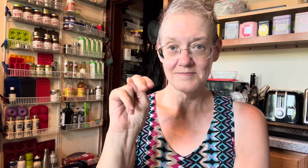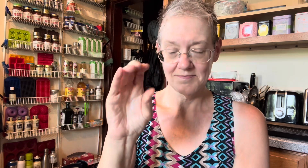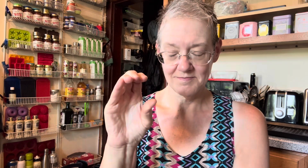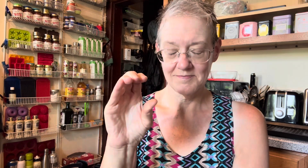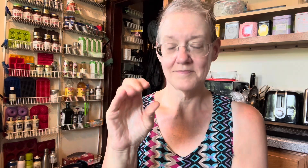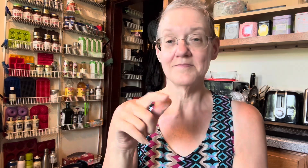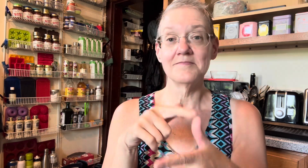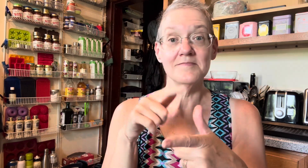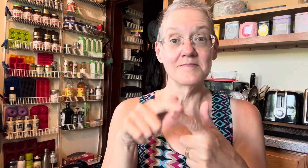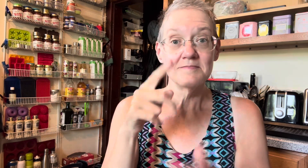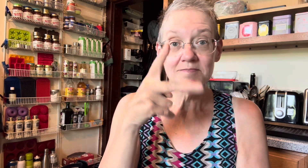of net carbs.